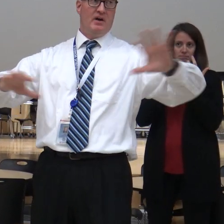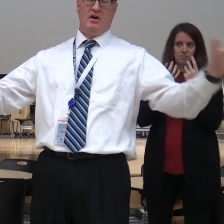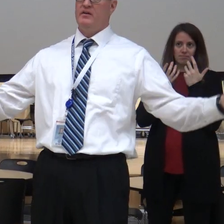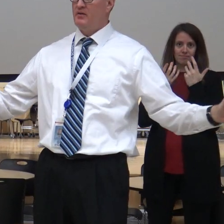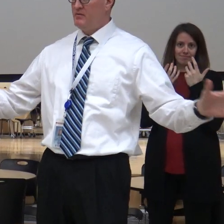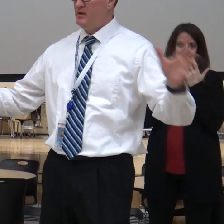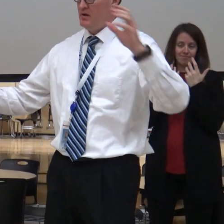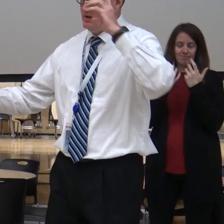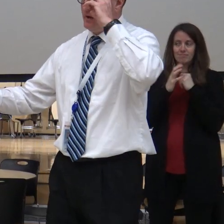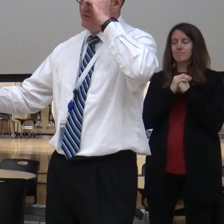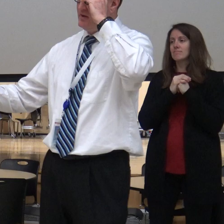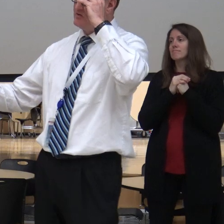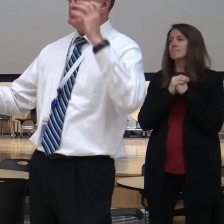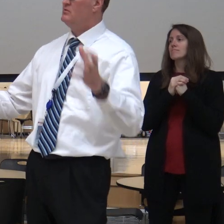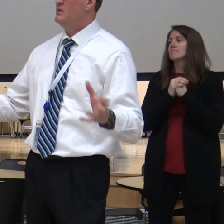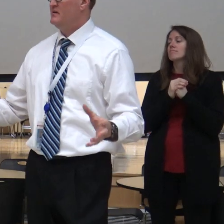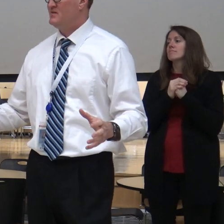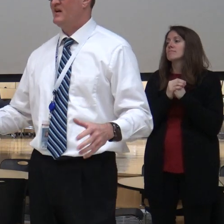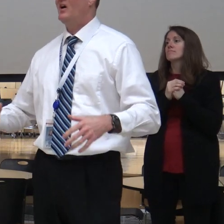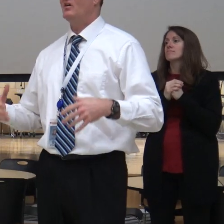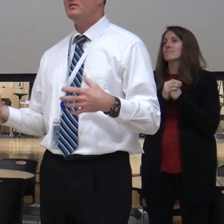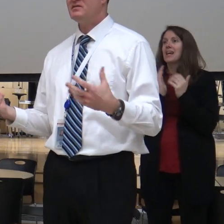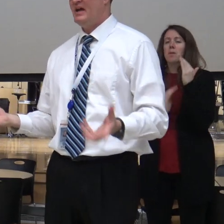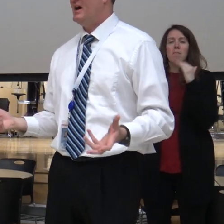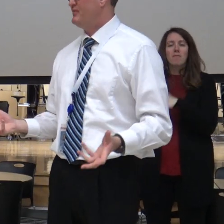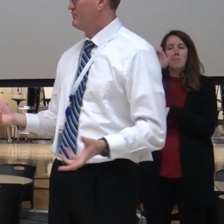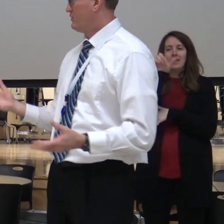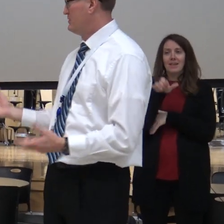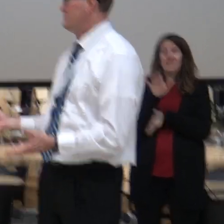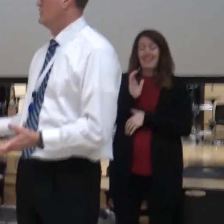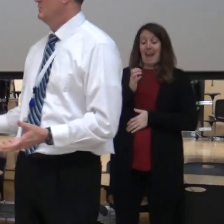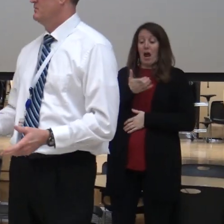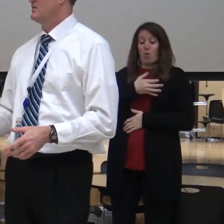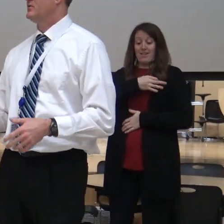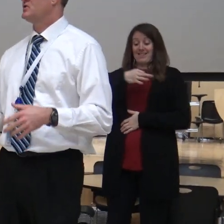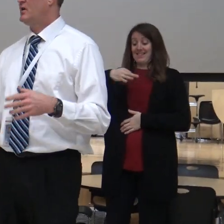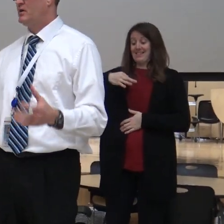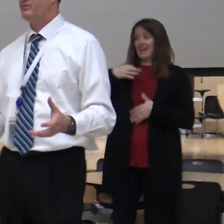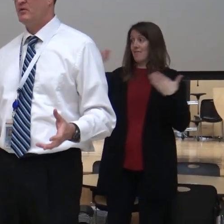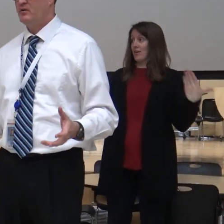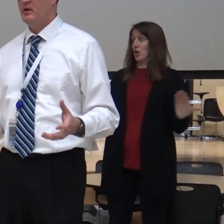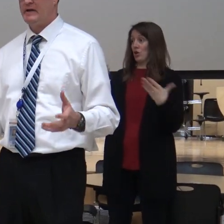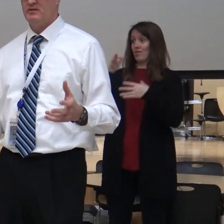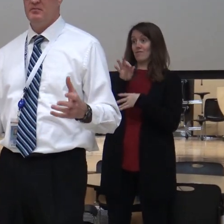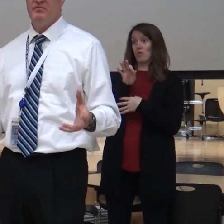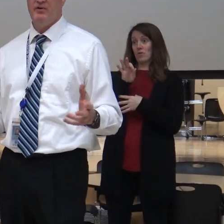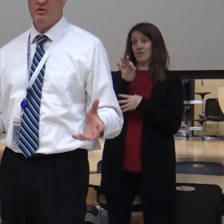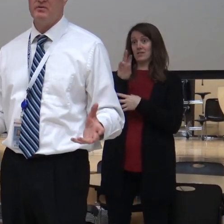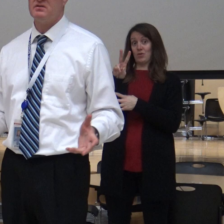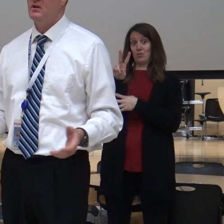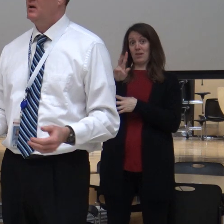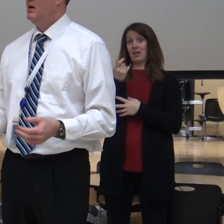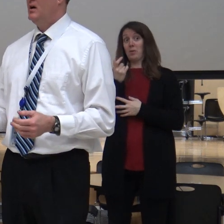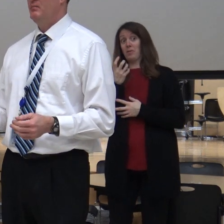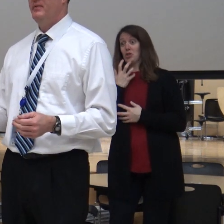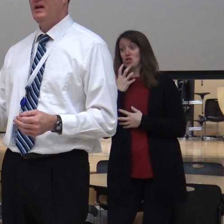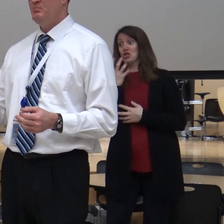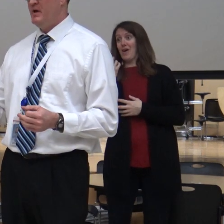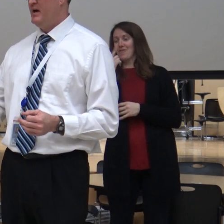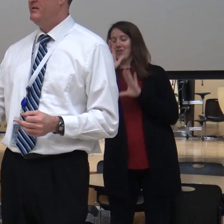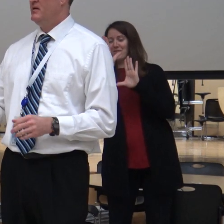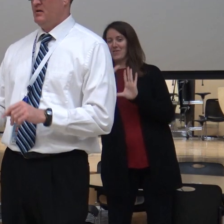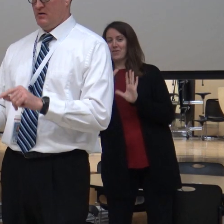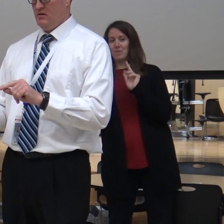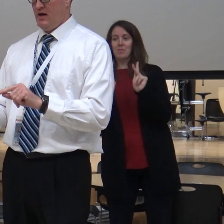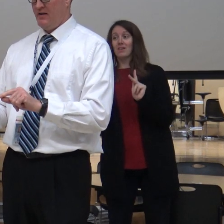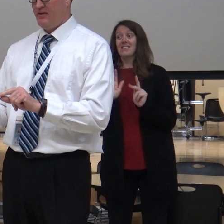Above and beyond all the other things too, is that our staff at Forest School, a little shout out for our excellent folks, they